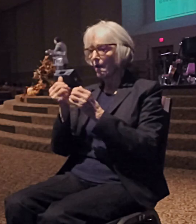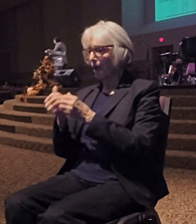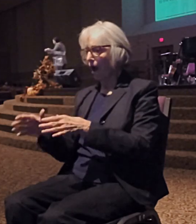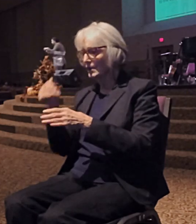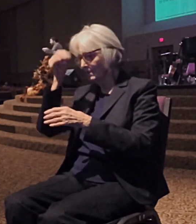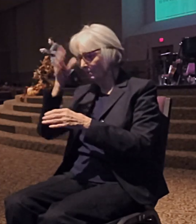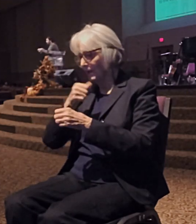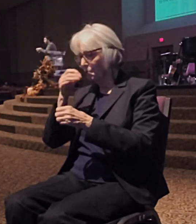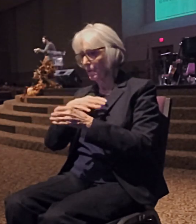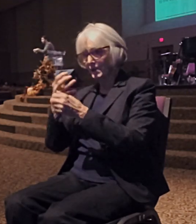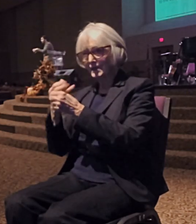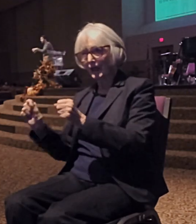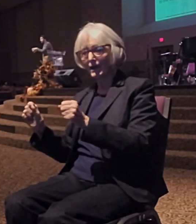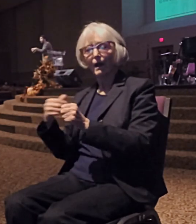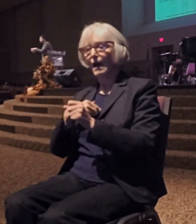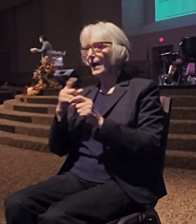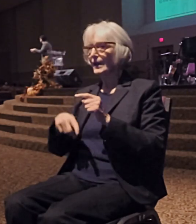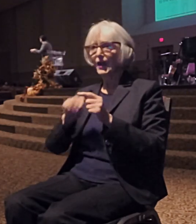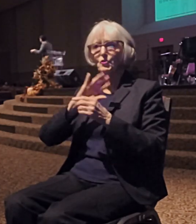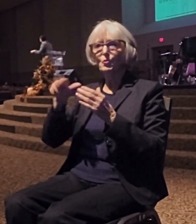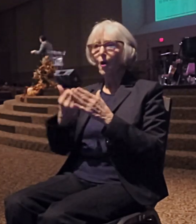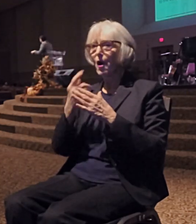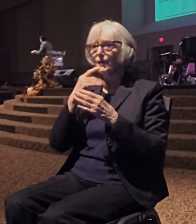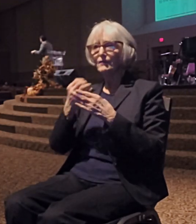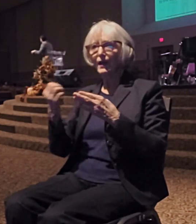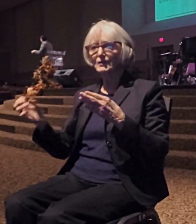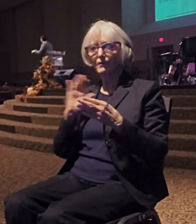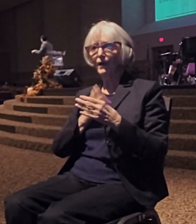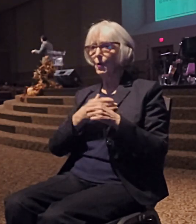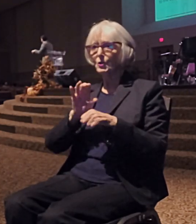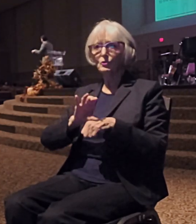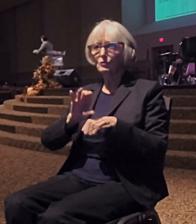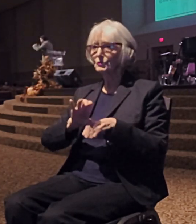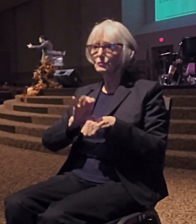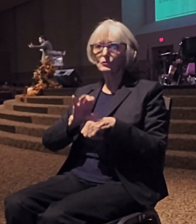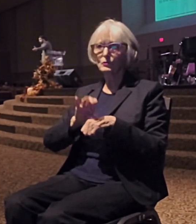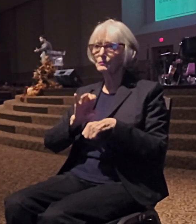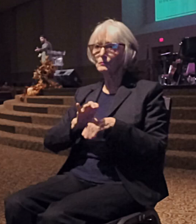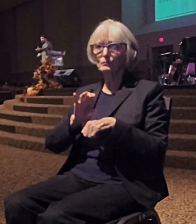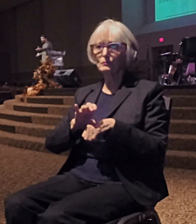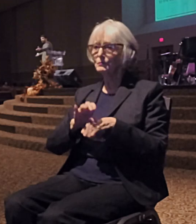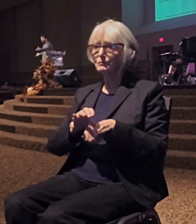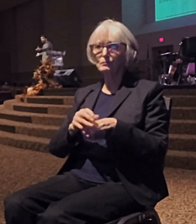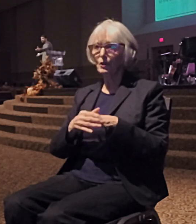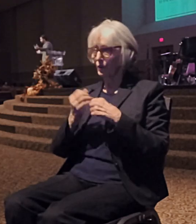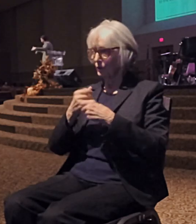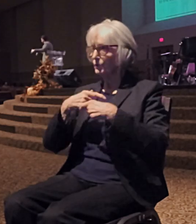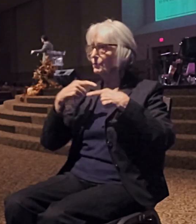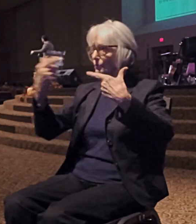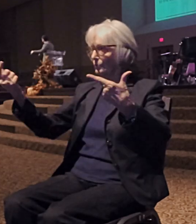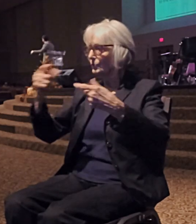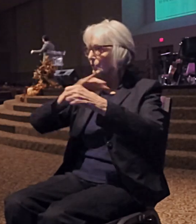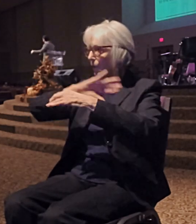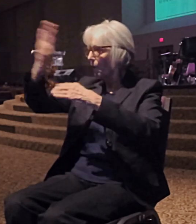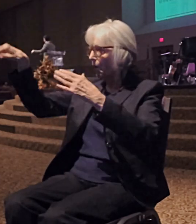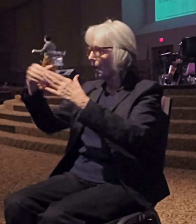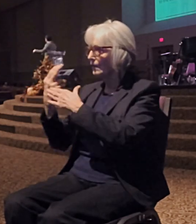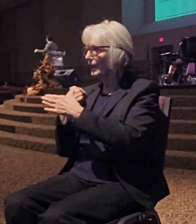Listen, I cannot do all the evangelism of our church. We must do all the evangelism of this